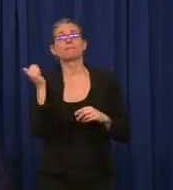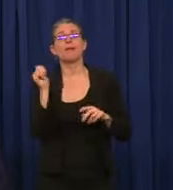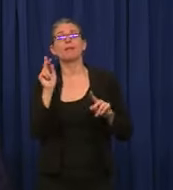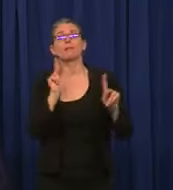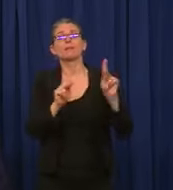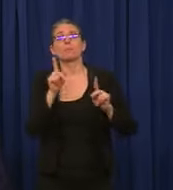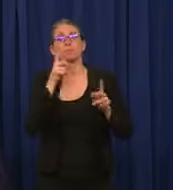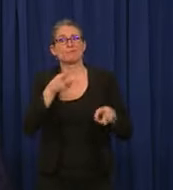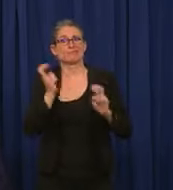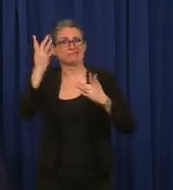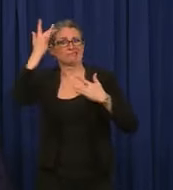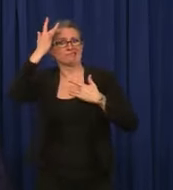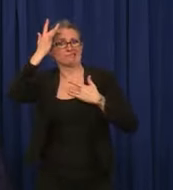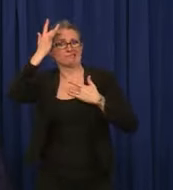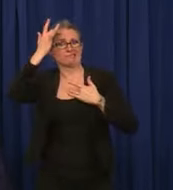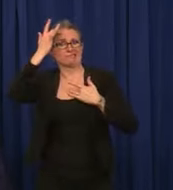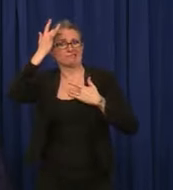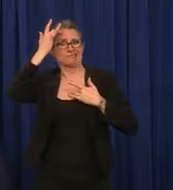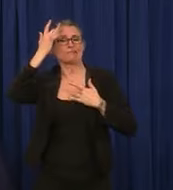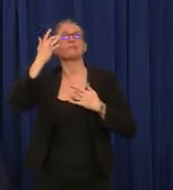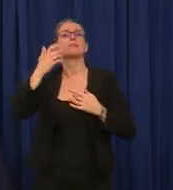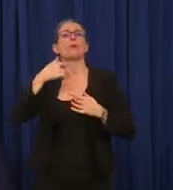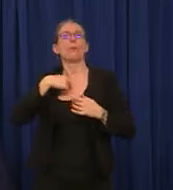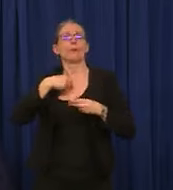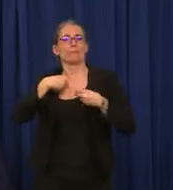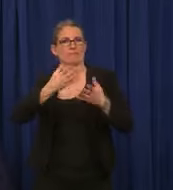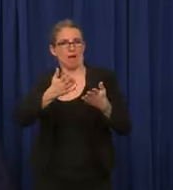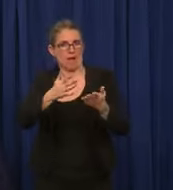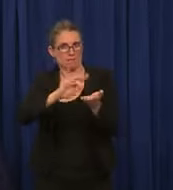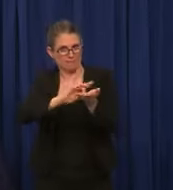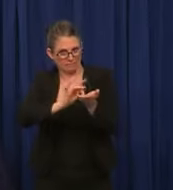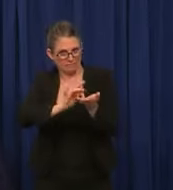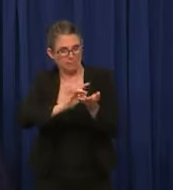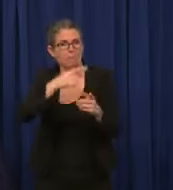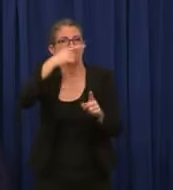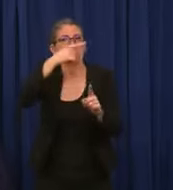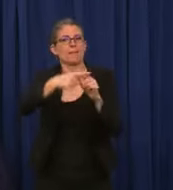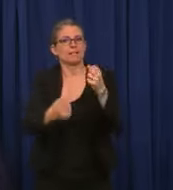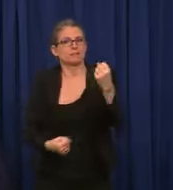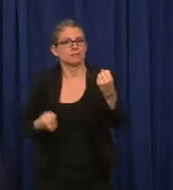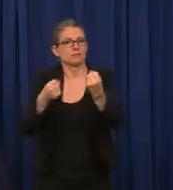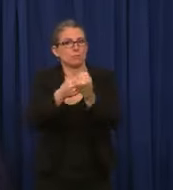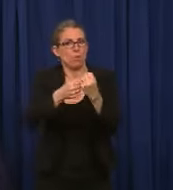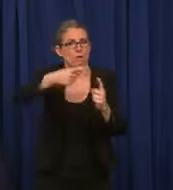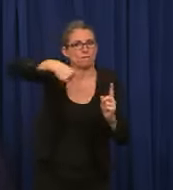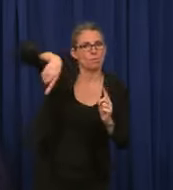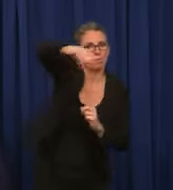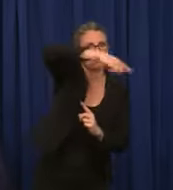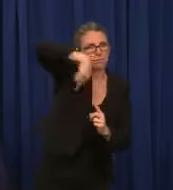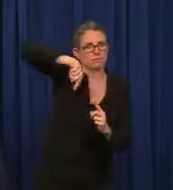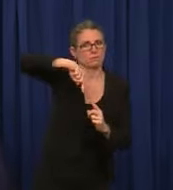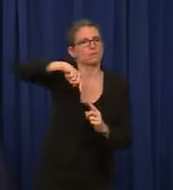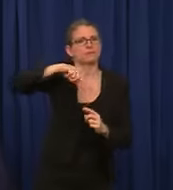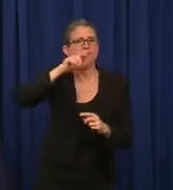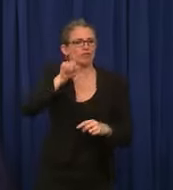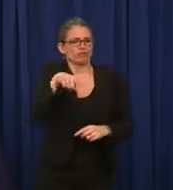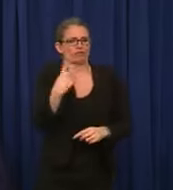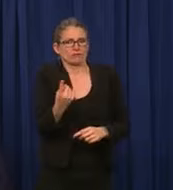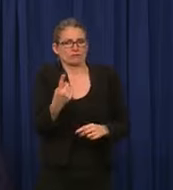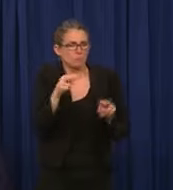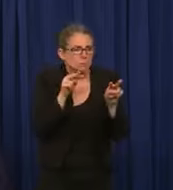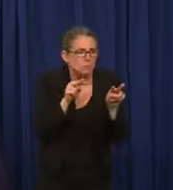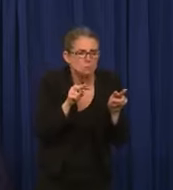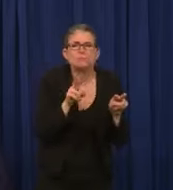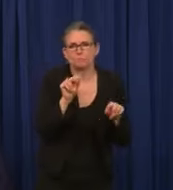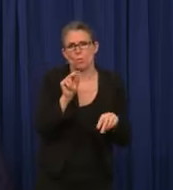things that we considered very early on in our planning is not just the medical needs of the population of folks